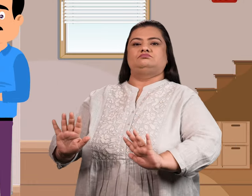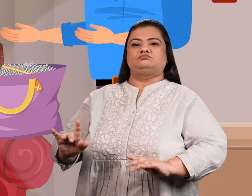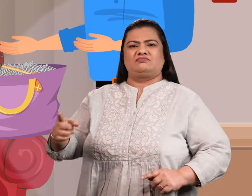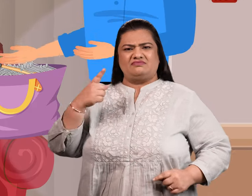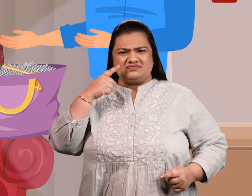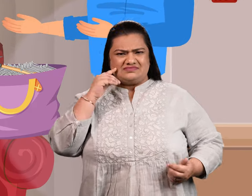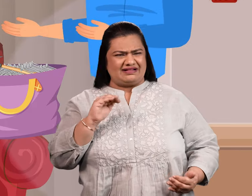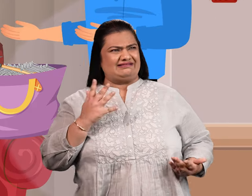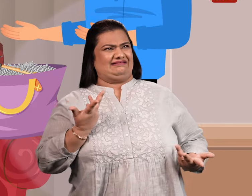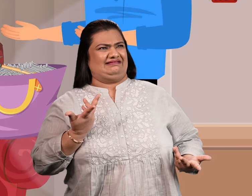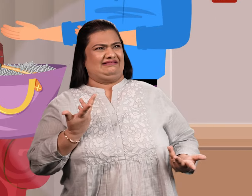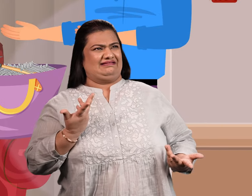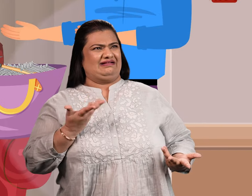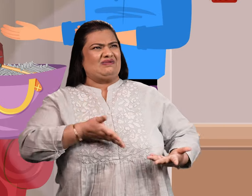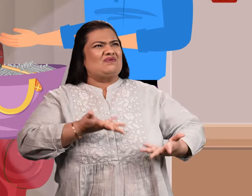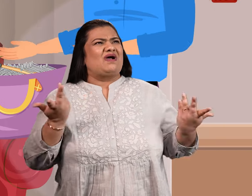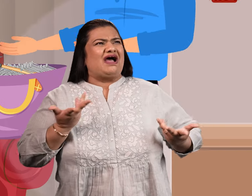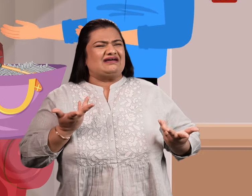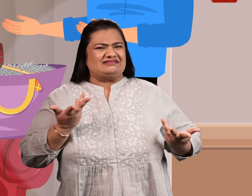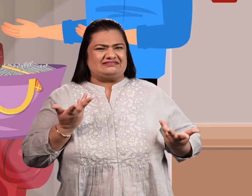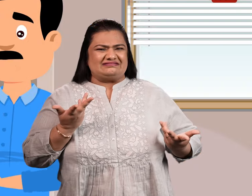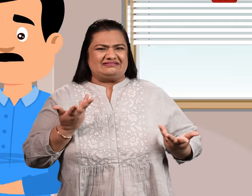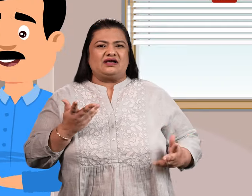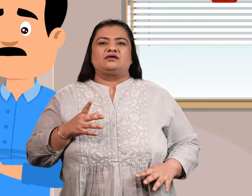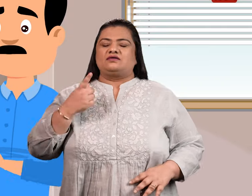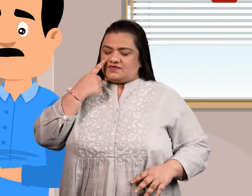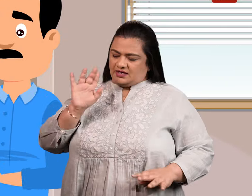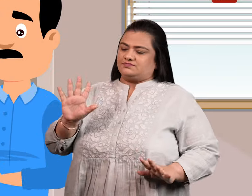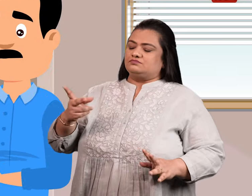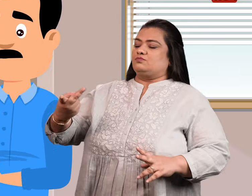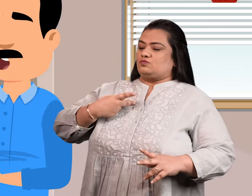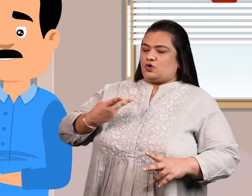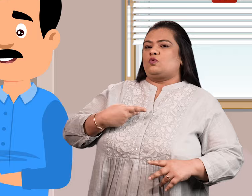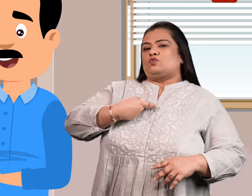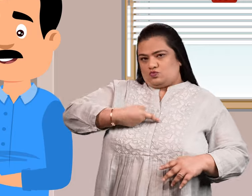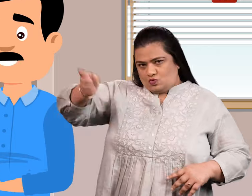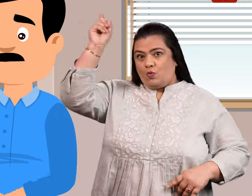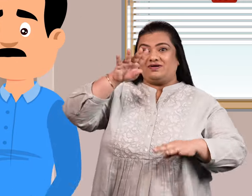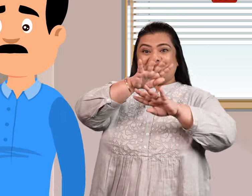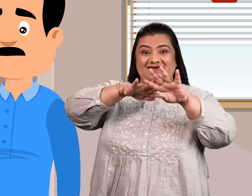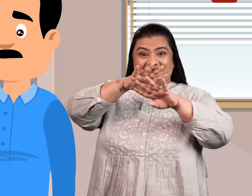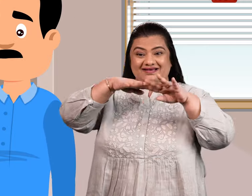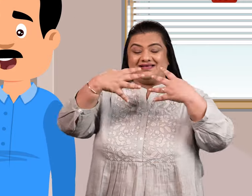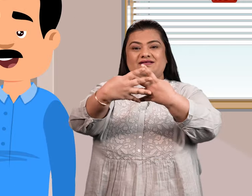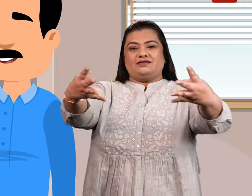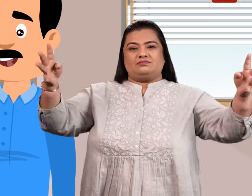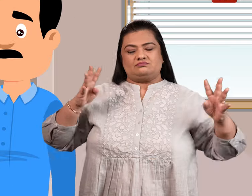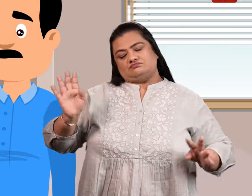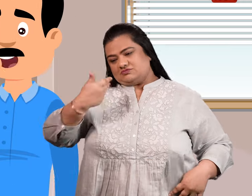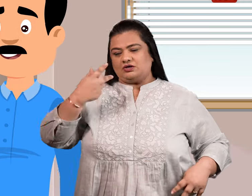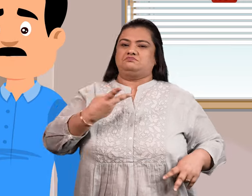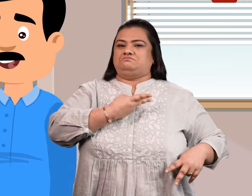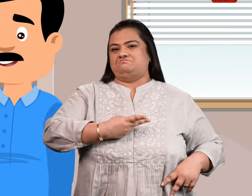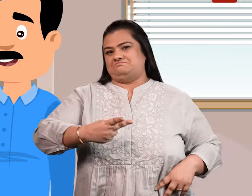nails and a hammer. The boy said, "What is this for?" The father said, "Both of us are going